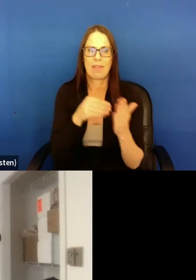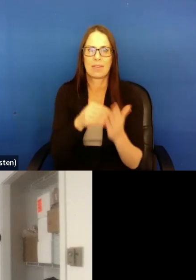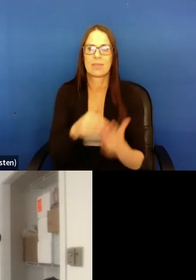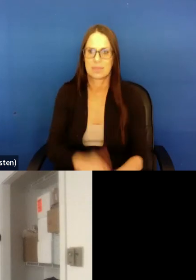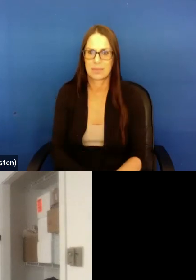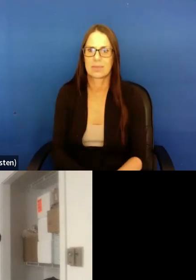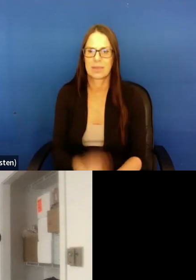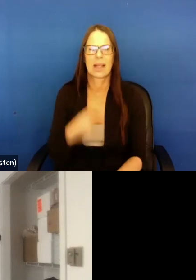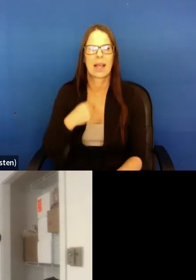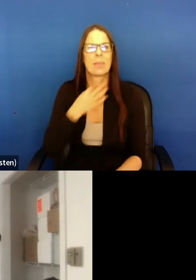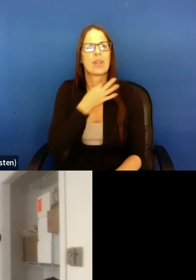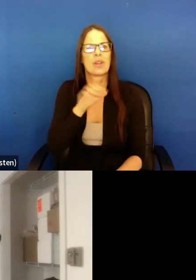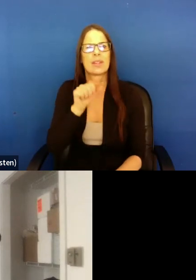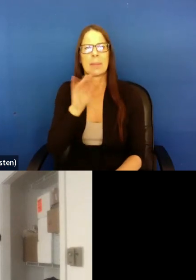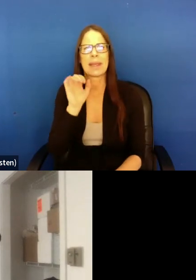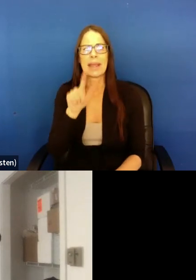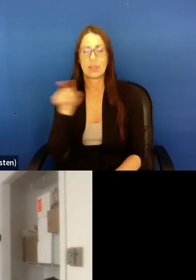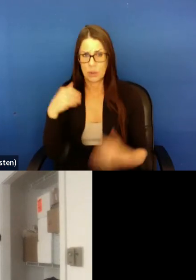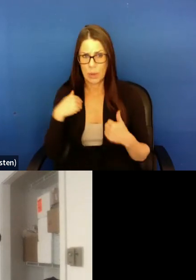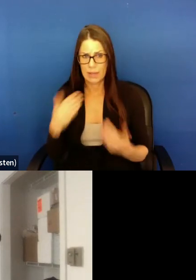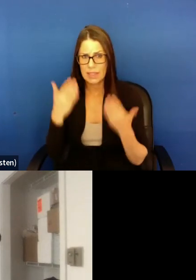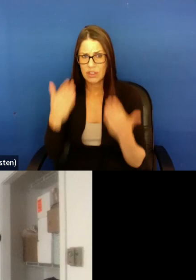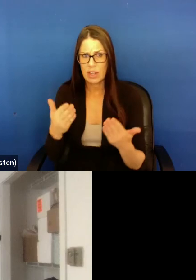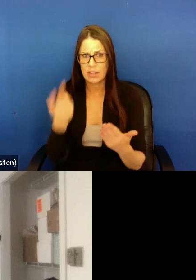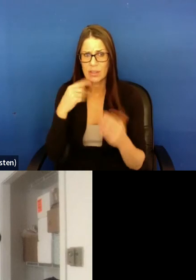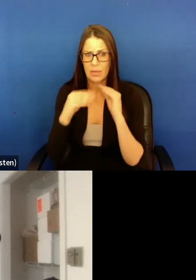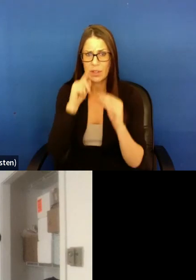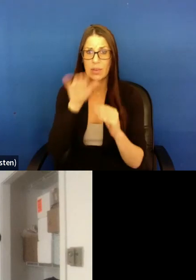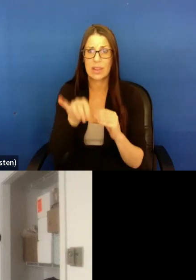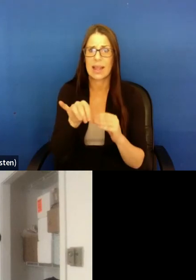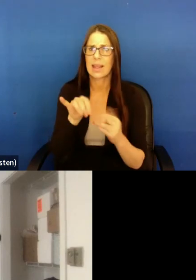I'd be curious, Abigail, do you have suggestions of a fix for that? Is there